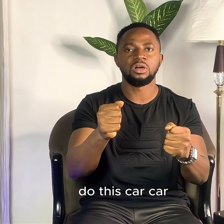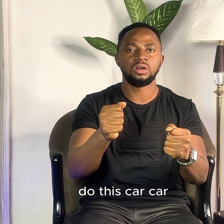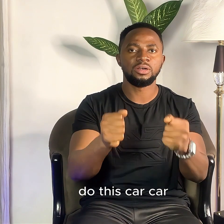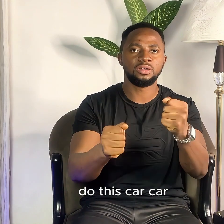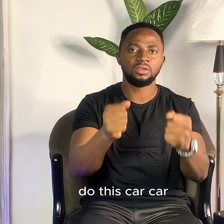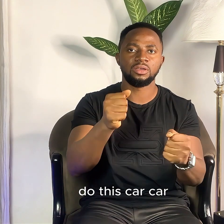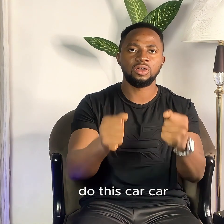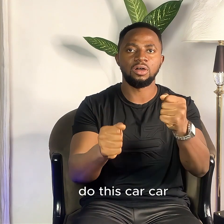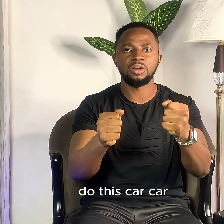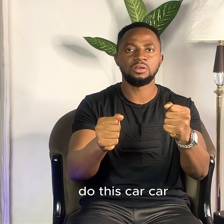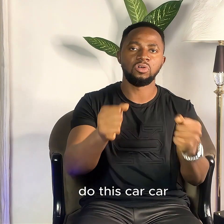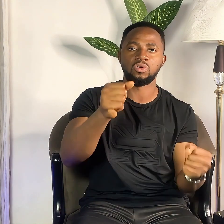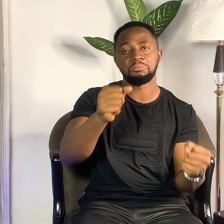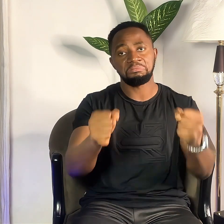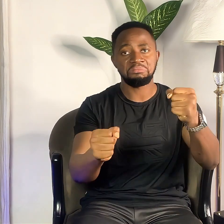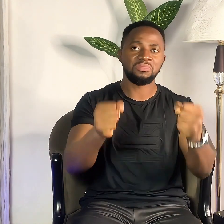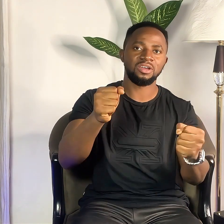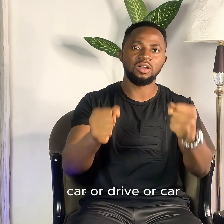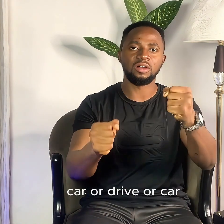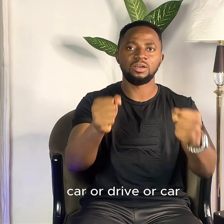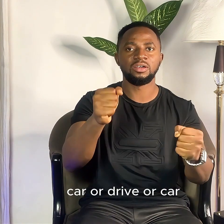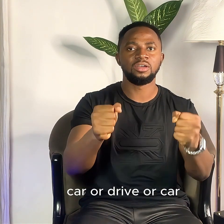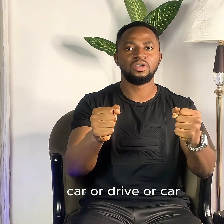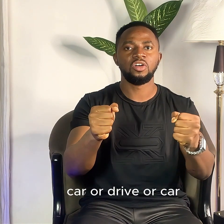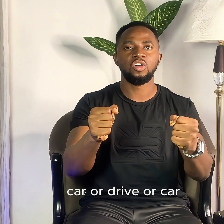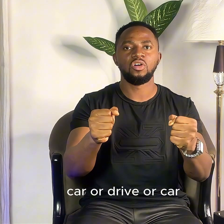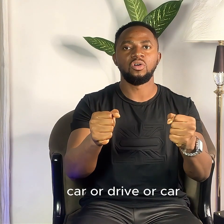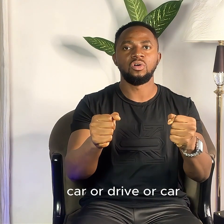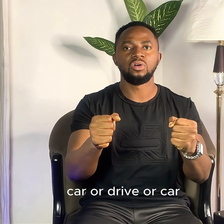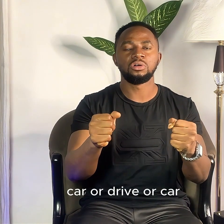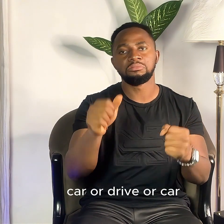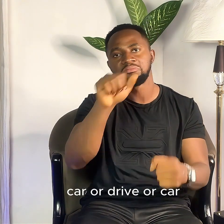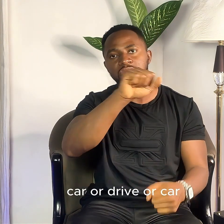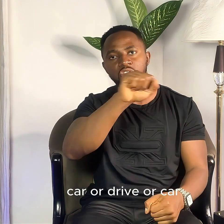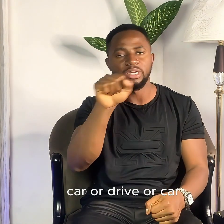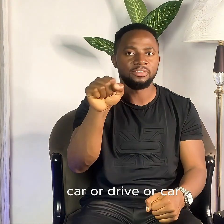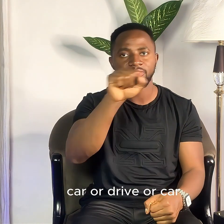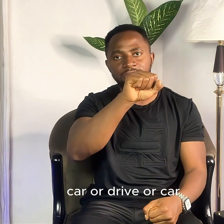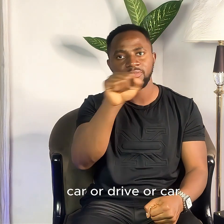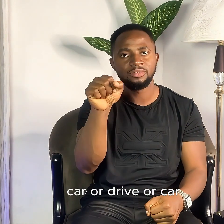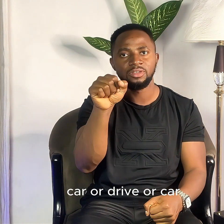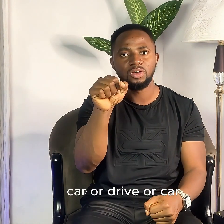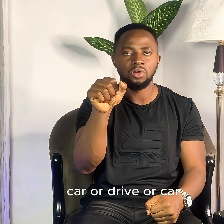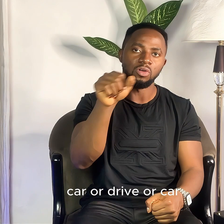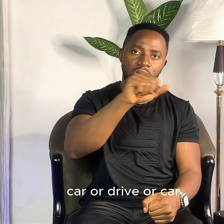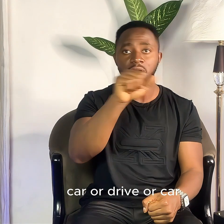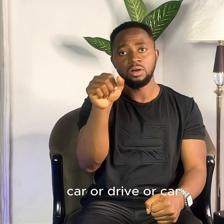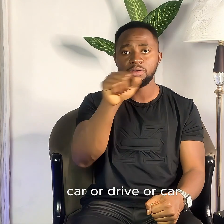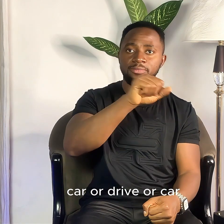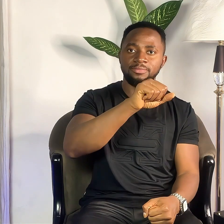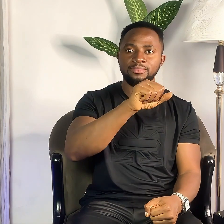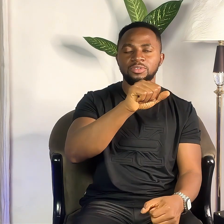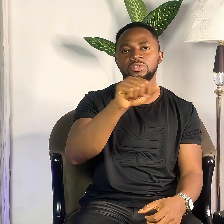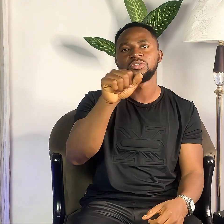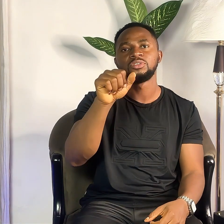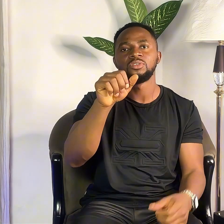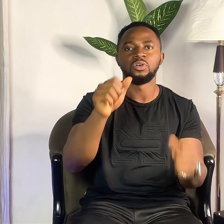car, car, or car, or drive, or car, or